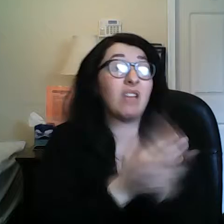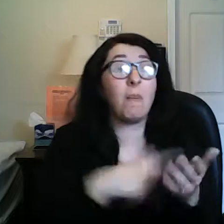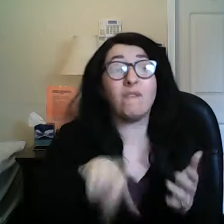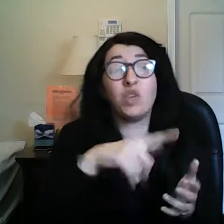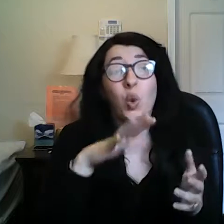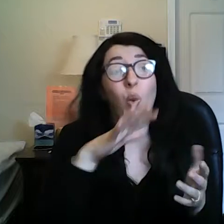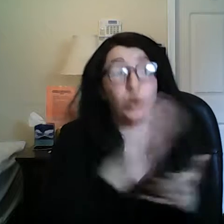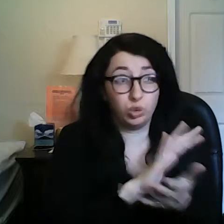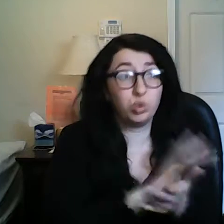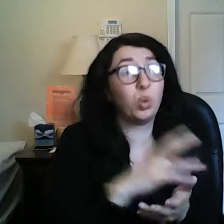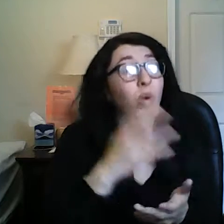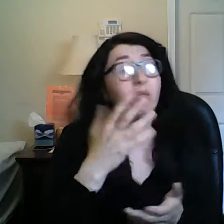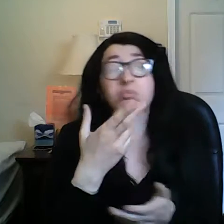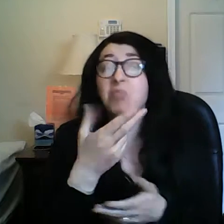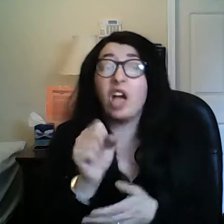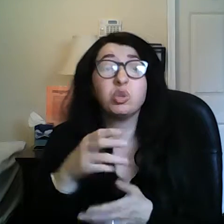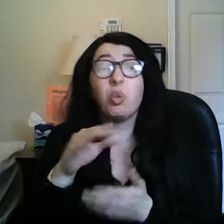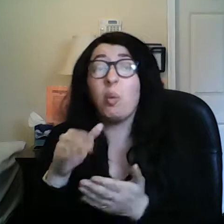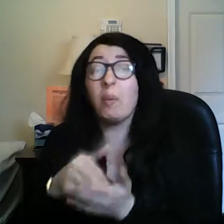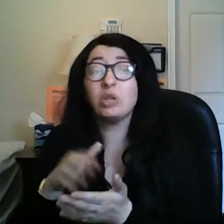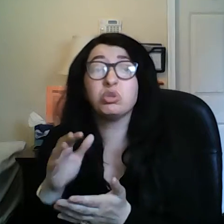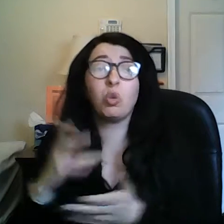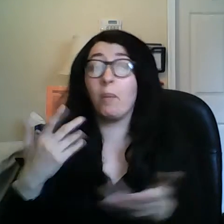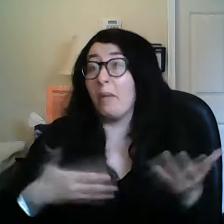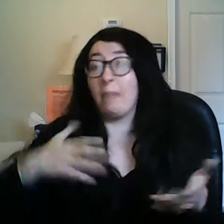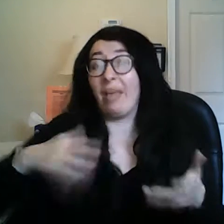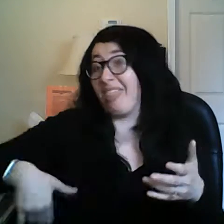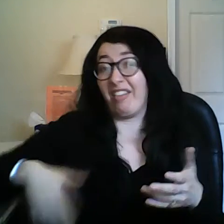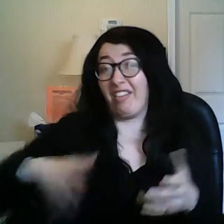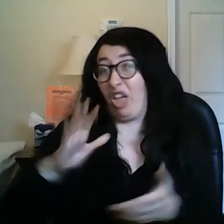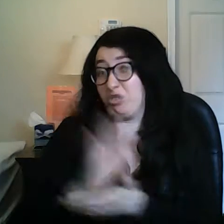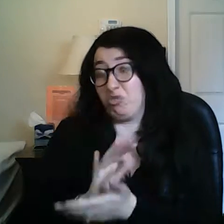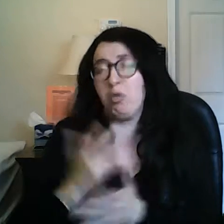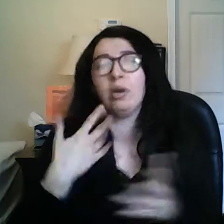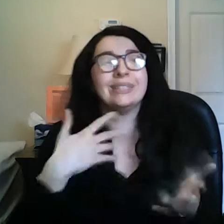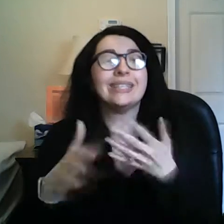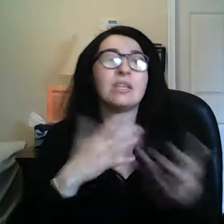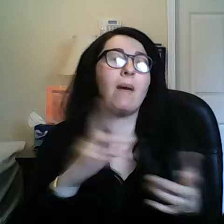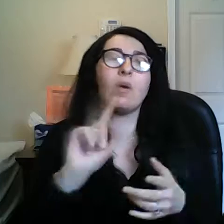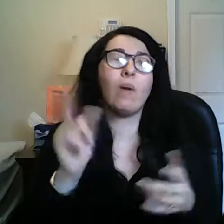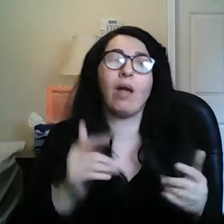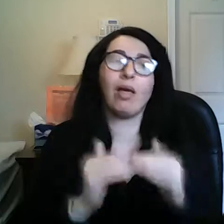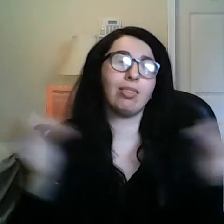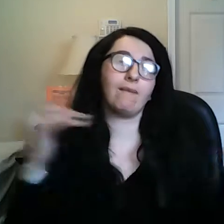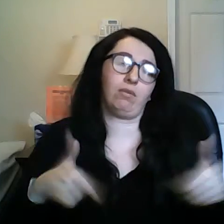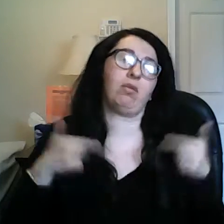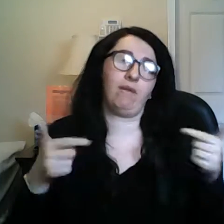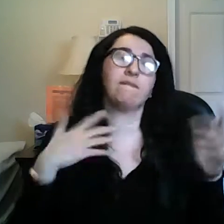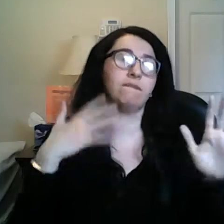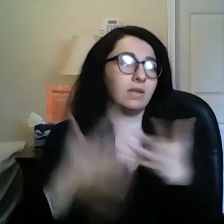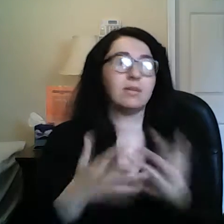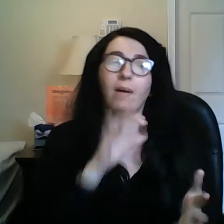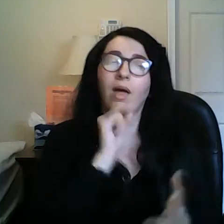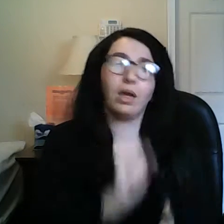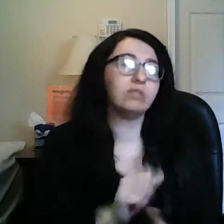still be in middle school or high school. So no matter what stage you are in your life and what age you are, there are a lot